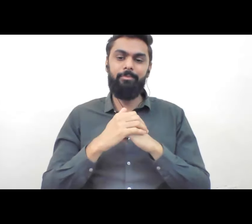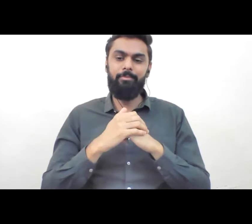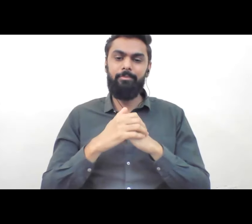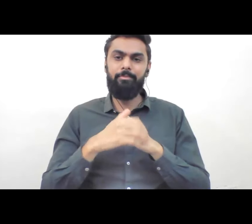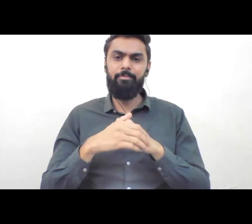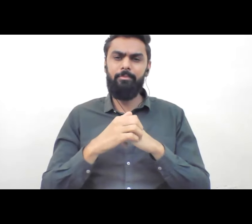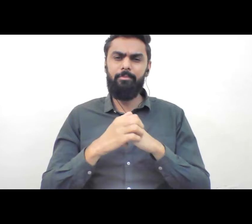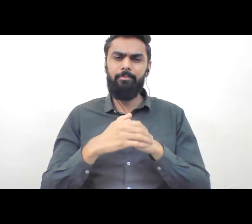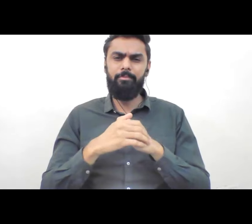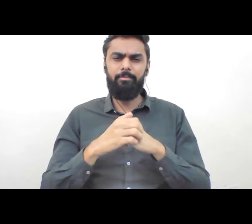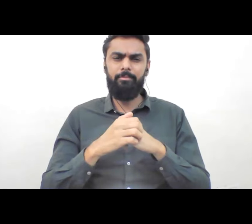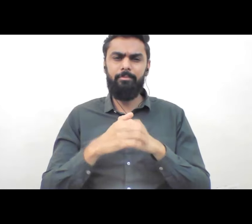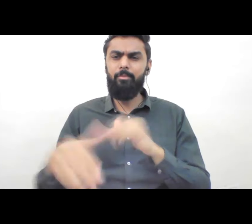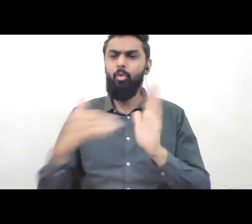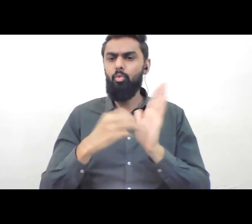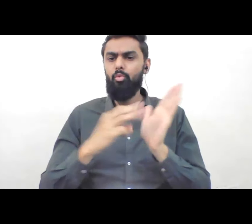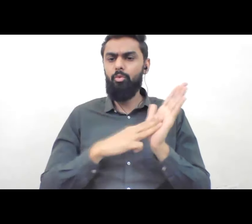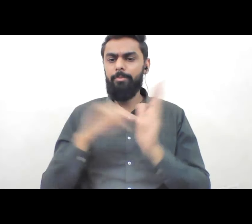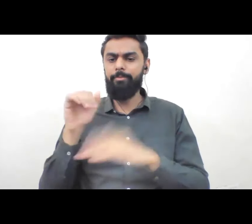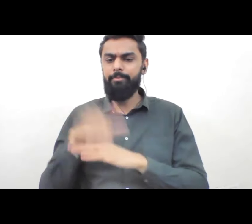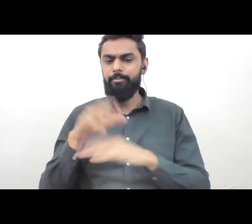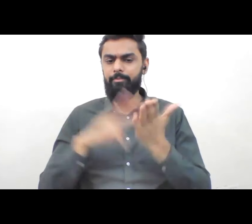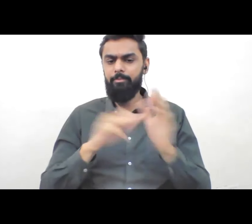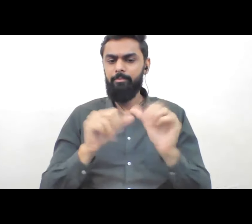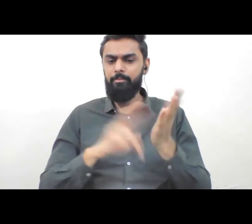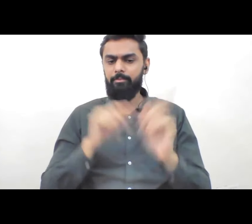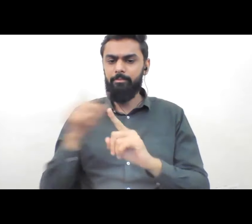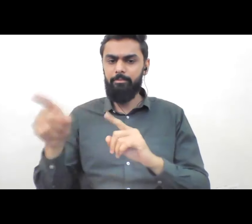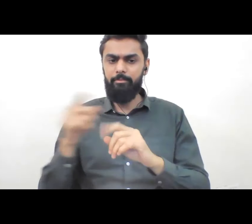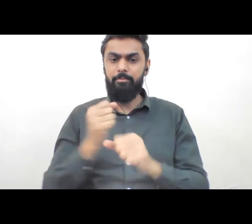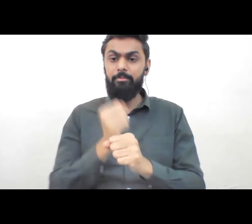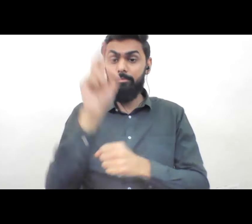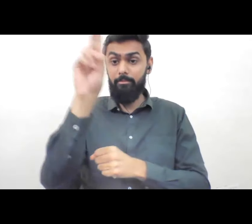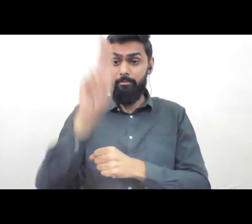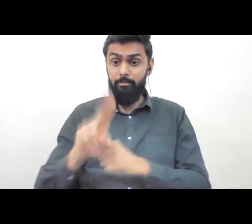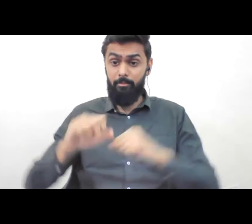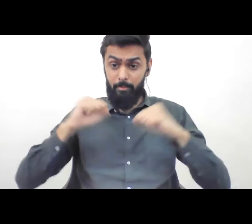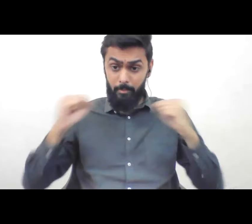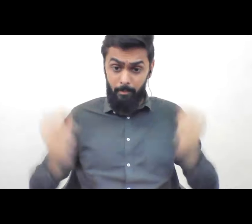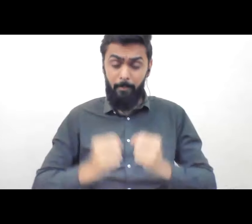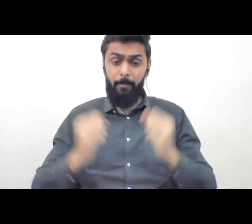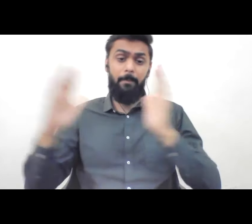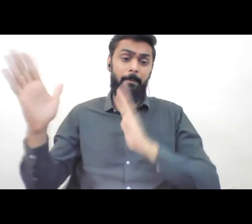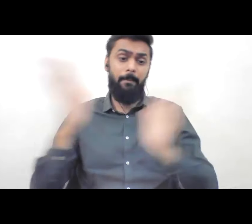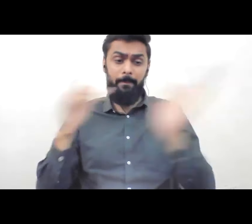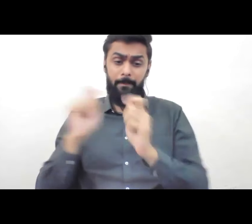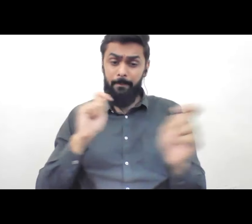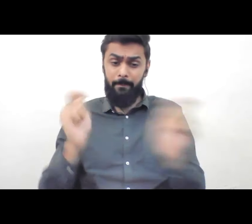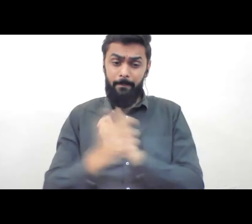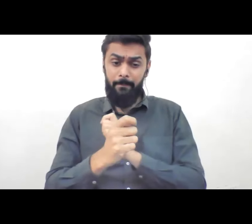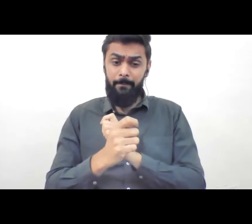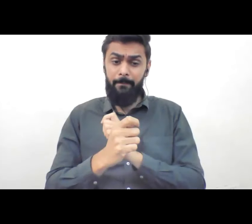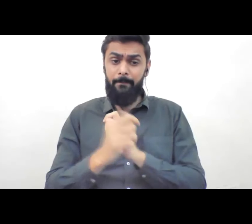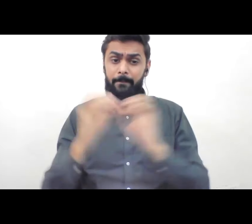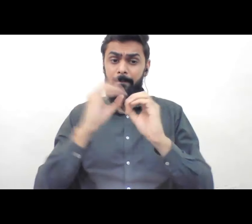question in this Zoom chat. She asks if there are any grammar exercises on the theme of climate change, etc., on the British Council